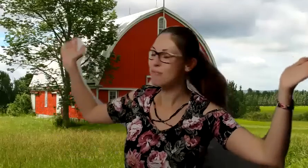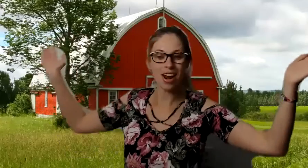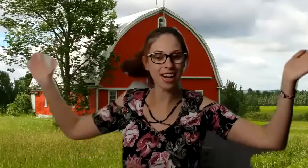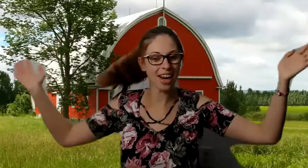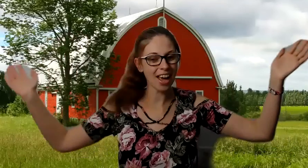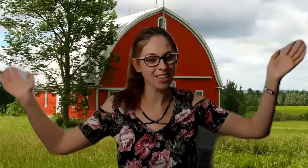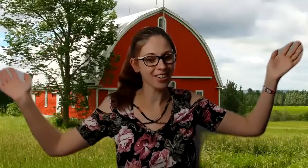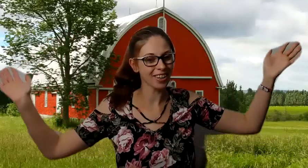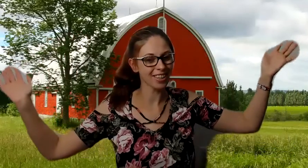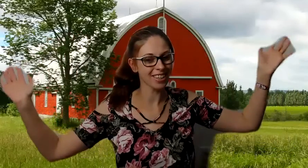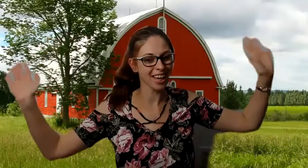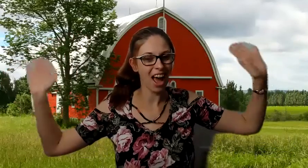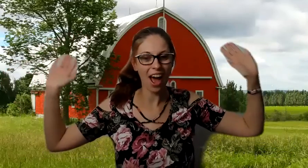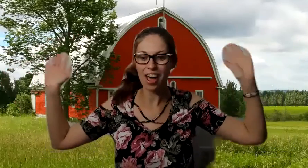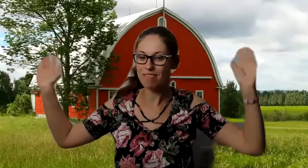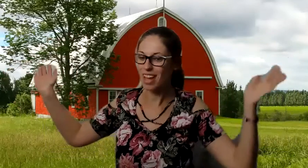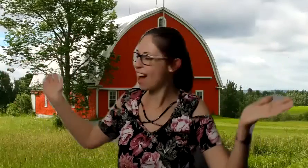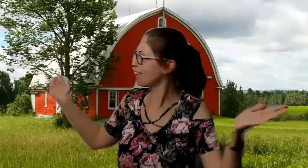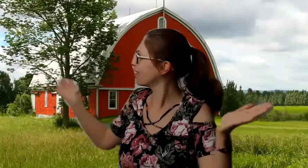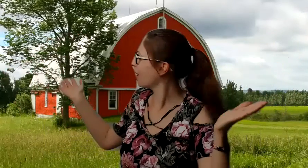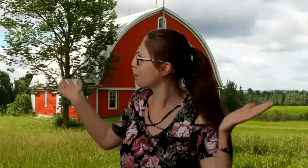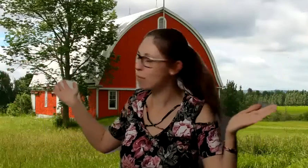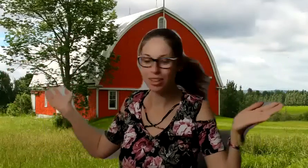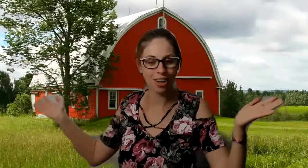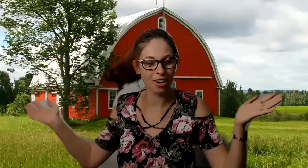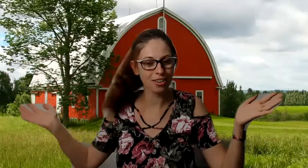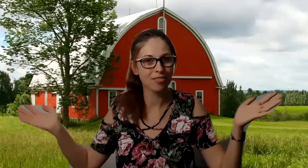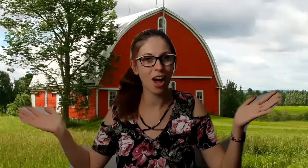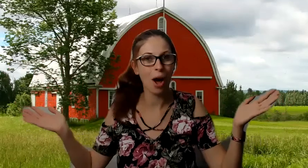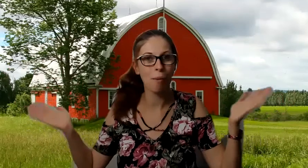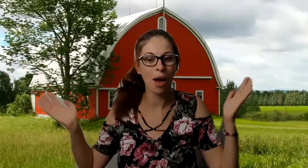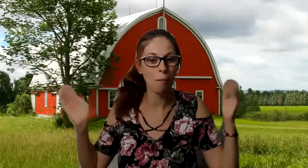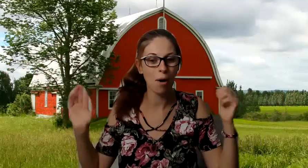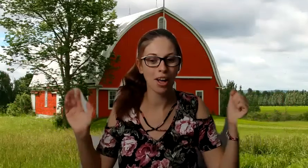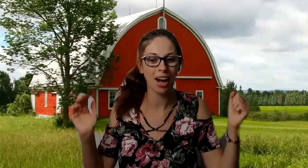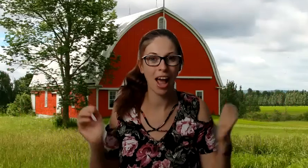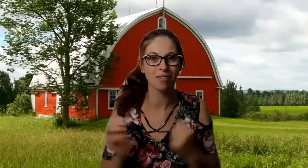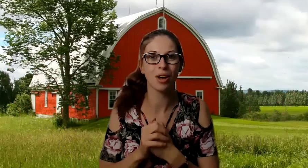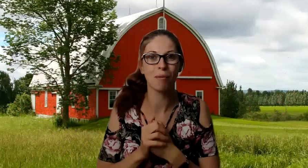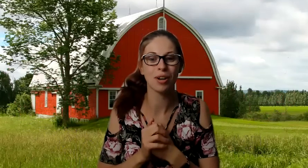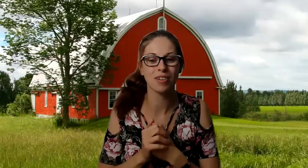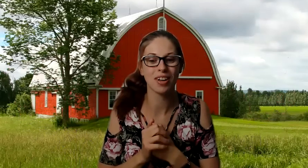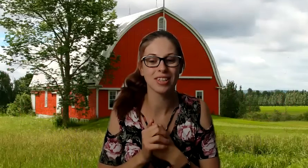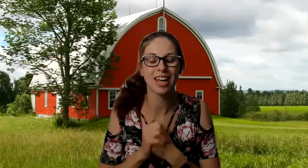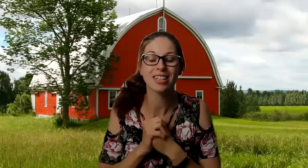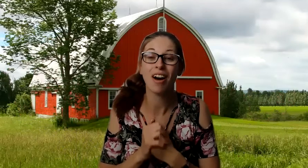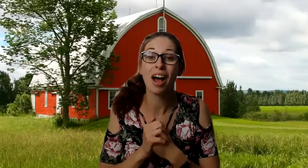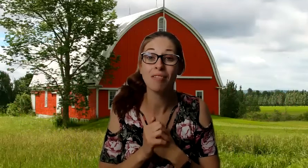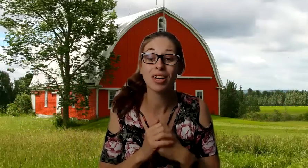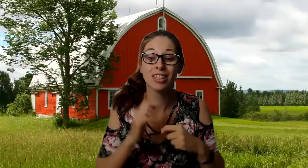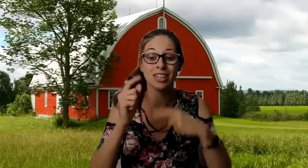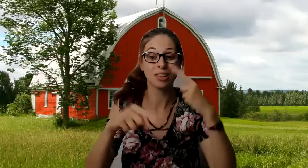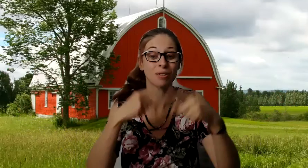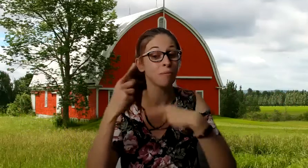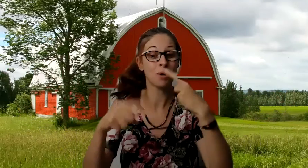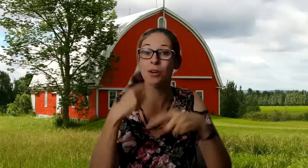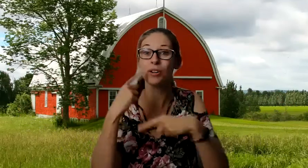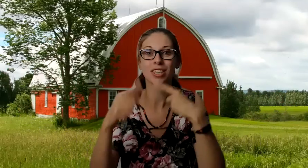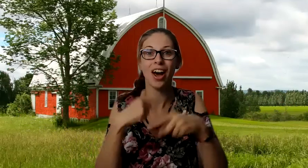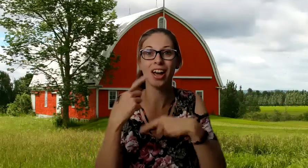everybody, and as you can see, I am down on Old MacDonald's farm and we're going to have so much fun today. So I'm going to teach you some more